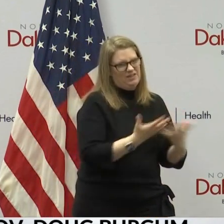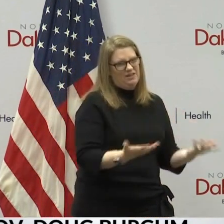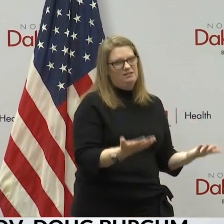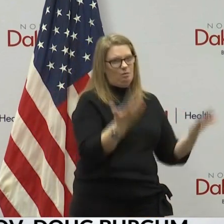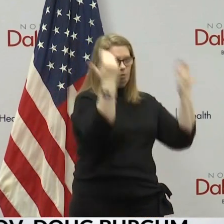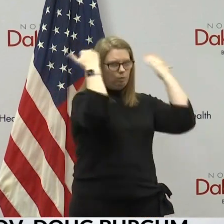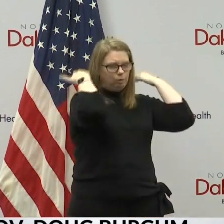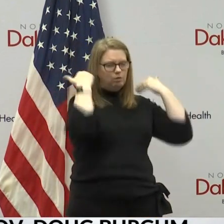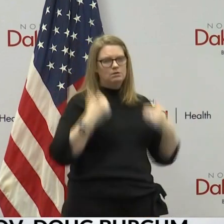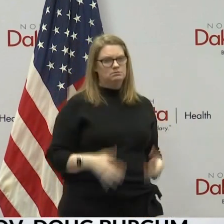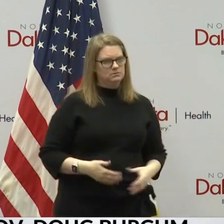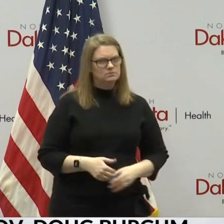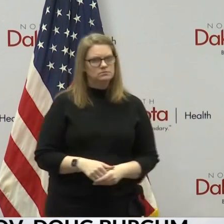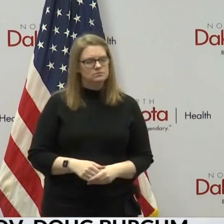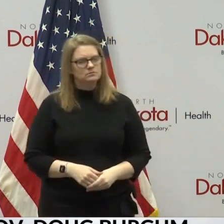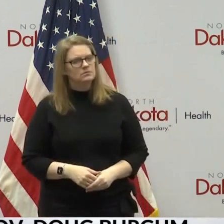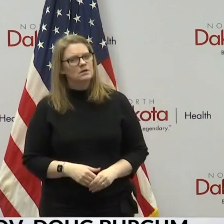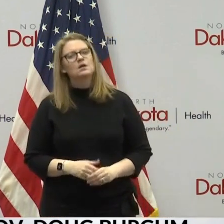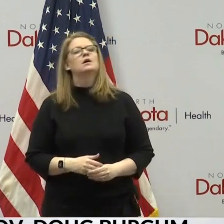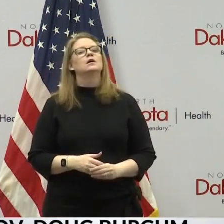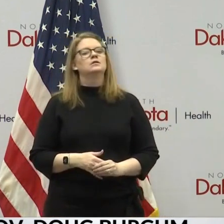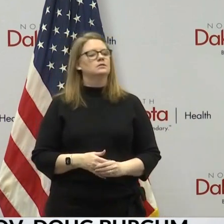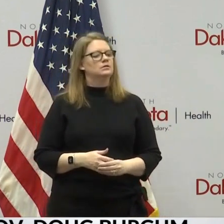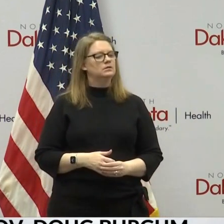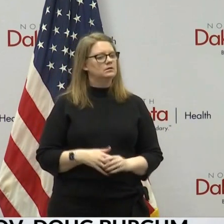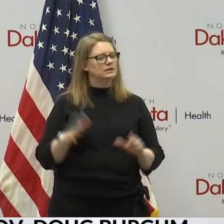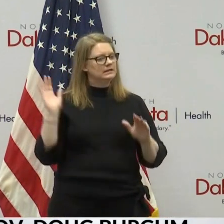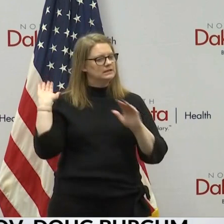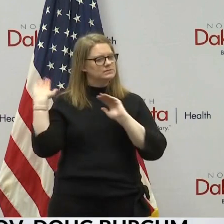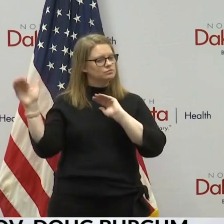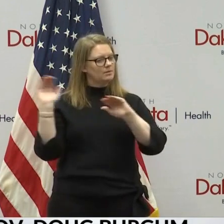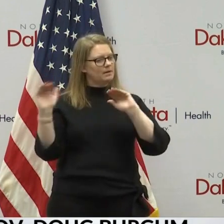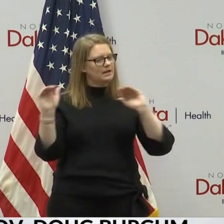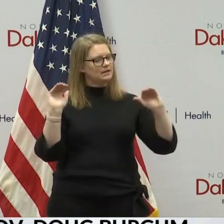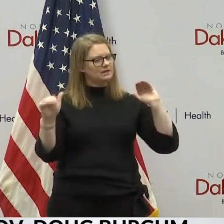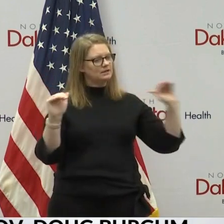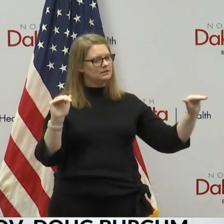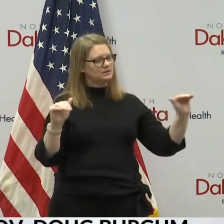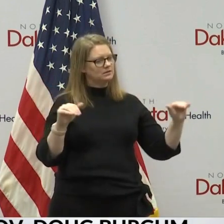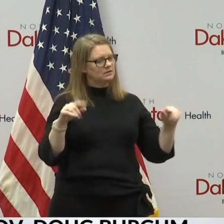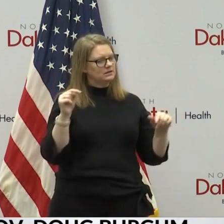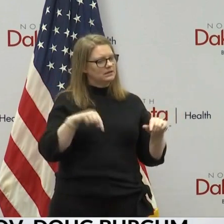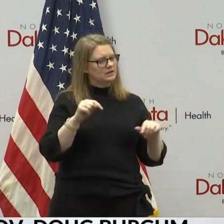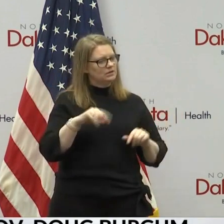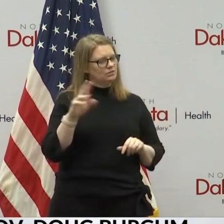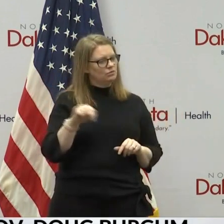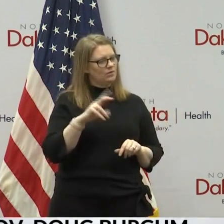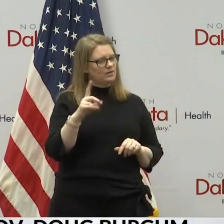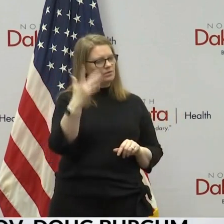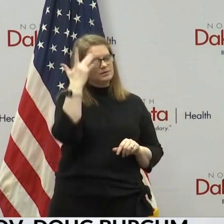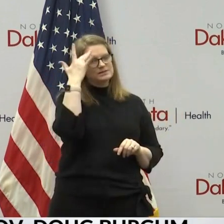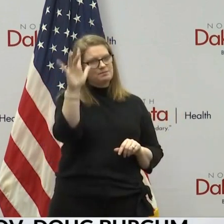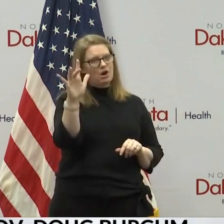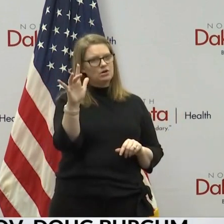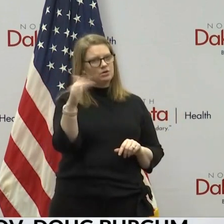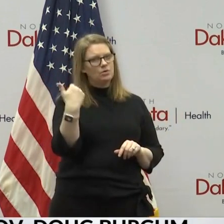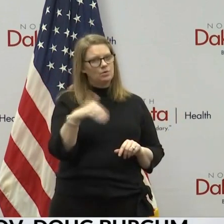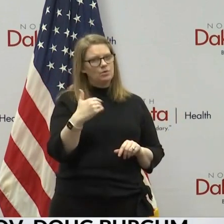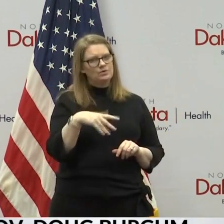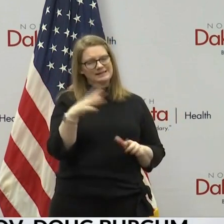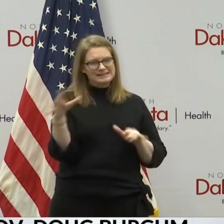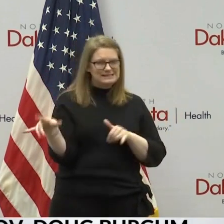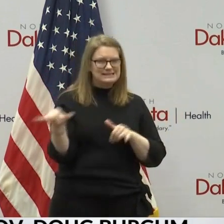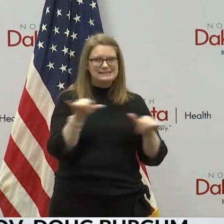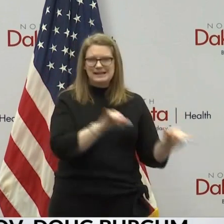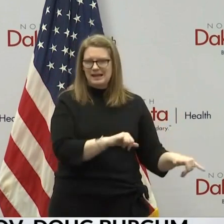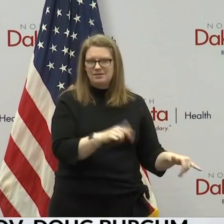As we've said each time, worth reminding again, what's working here under North Dakota Smart is the same guidelines we've had in the